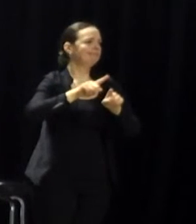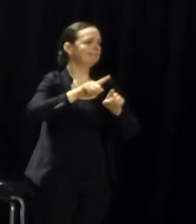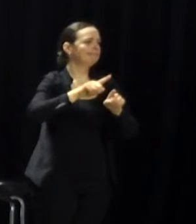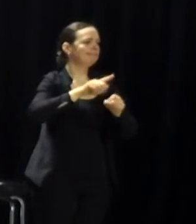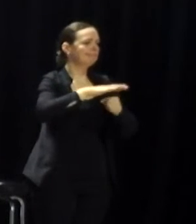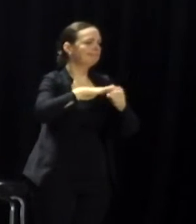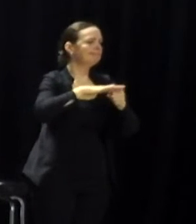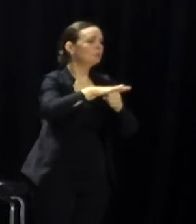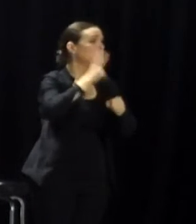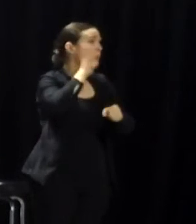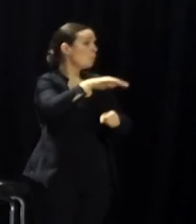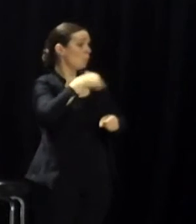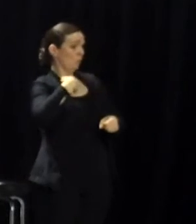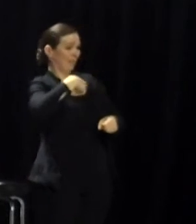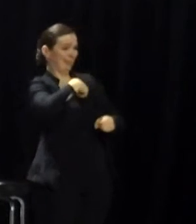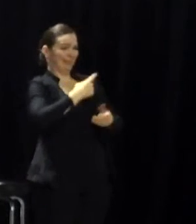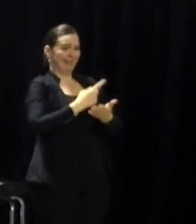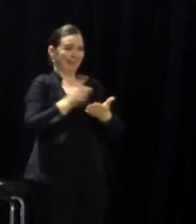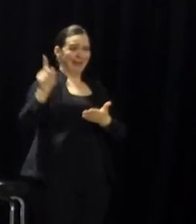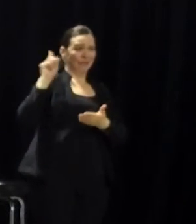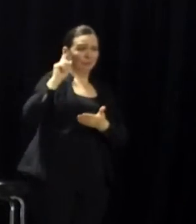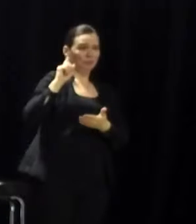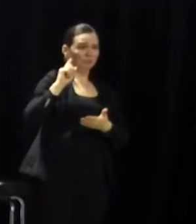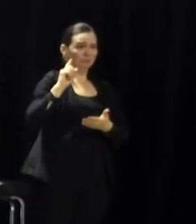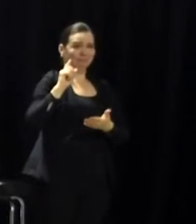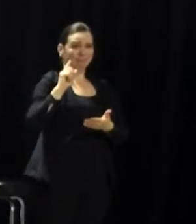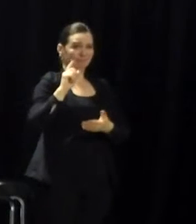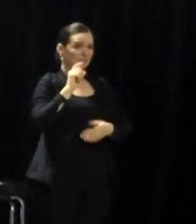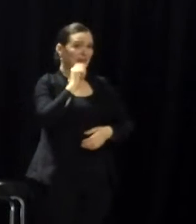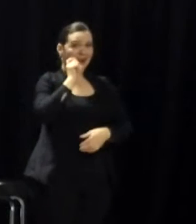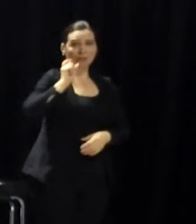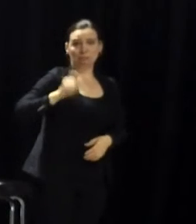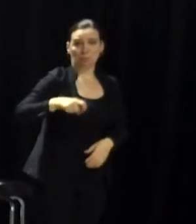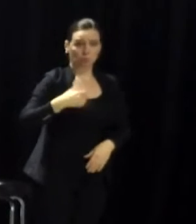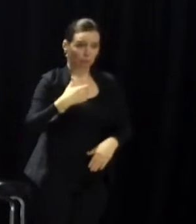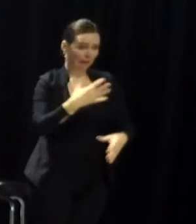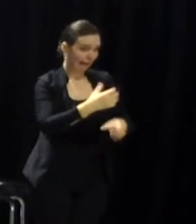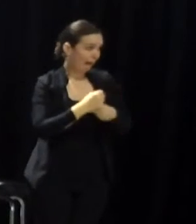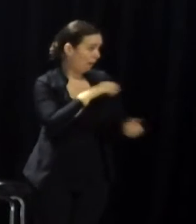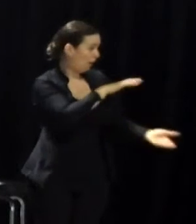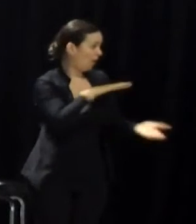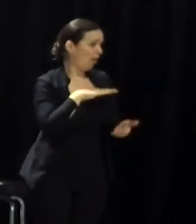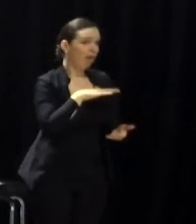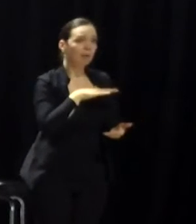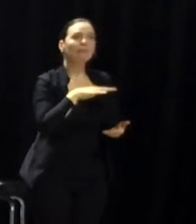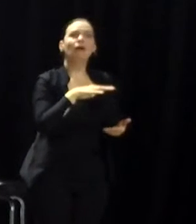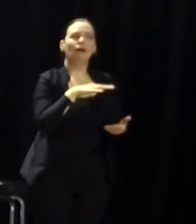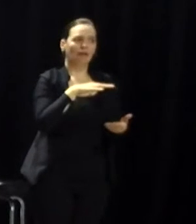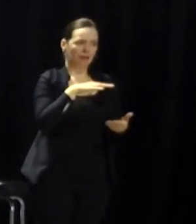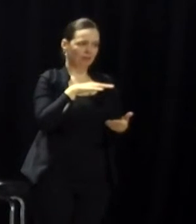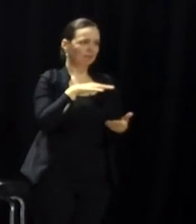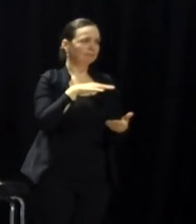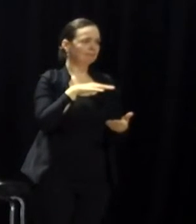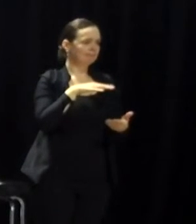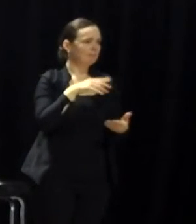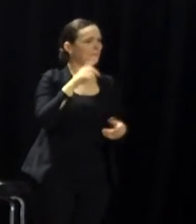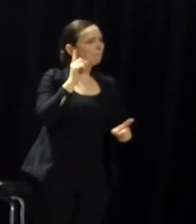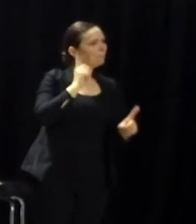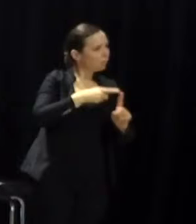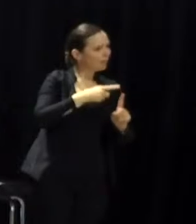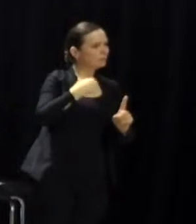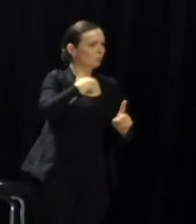any vaccinations at the county level last week. We got our pod approved and operating before anybody